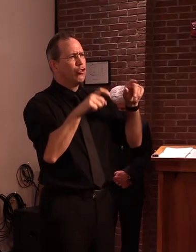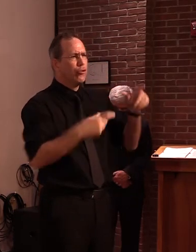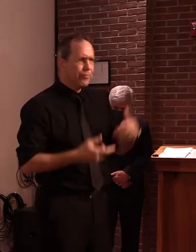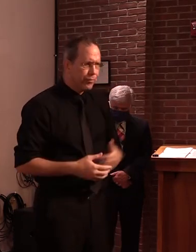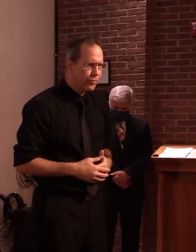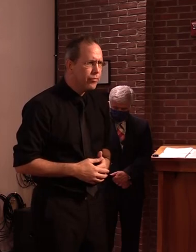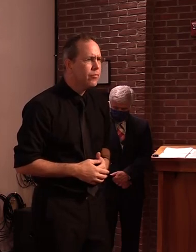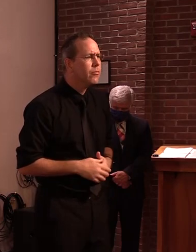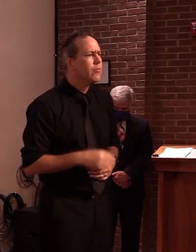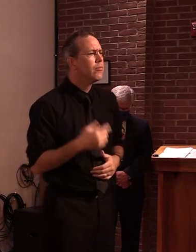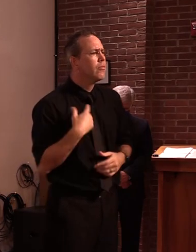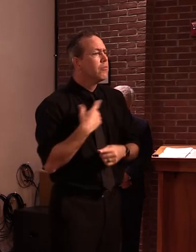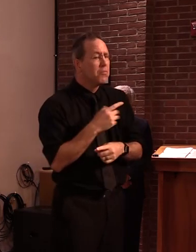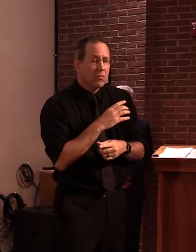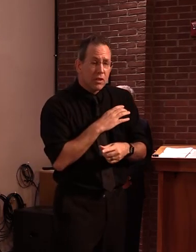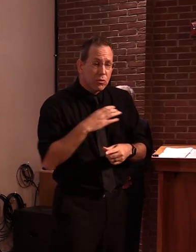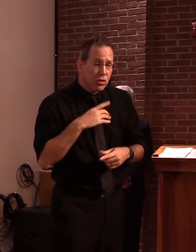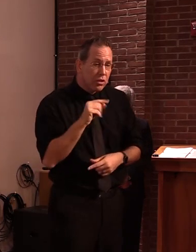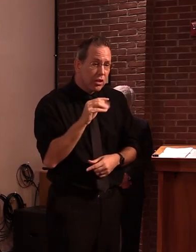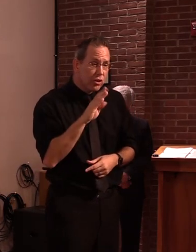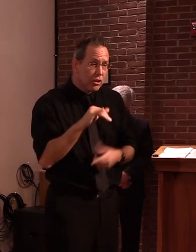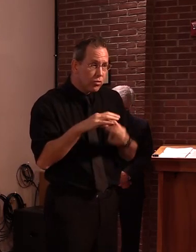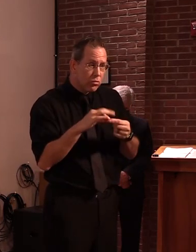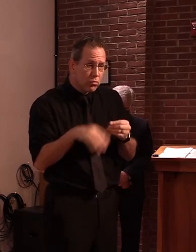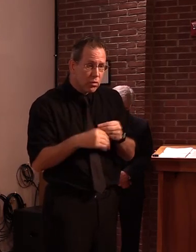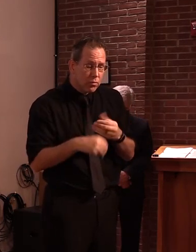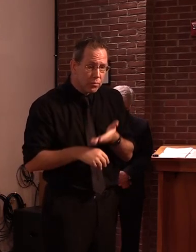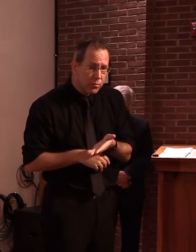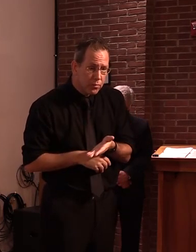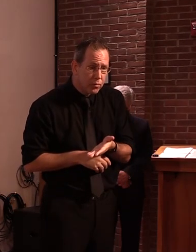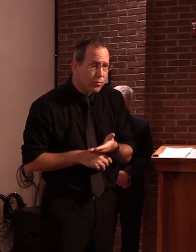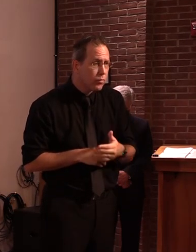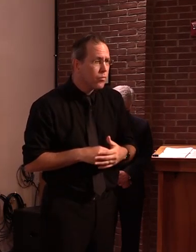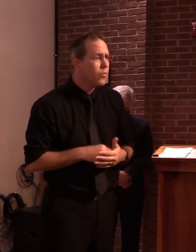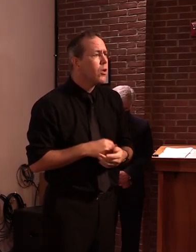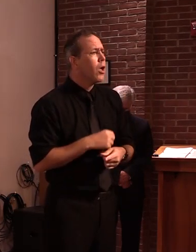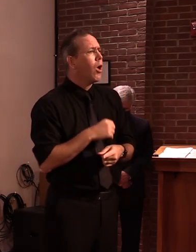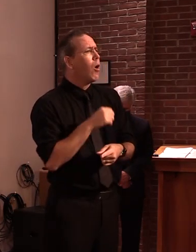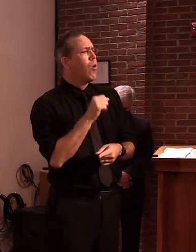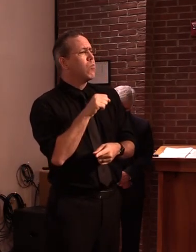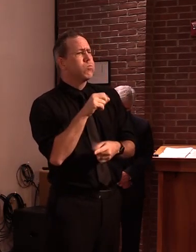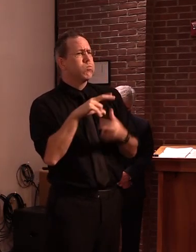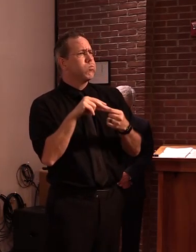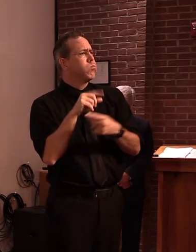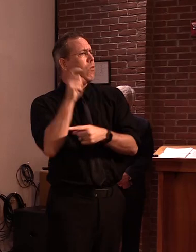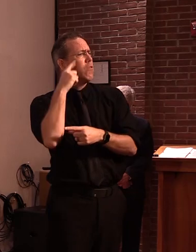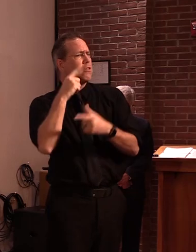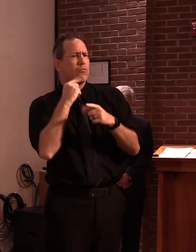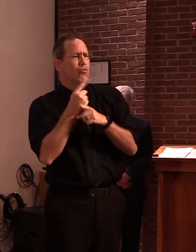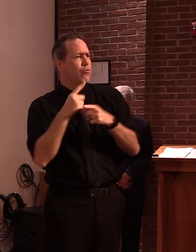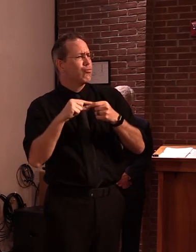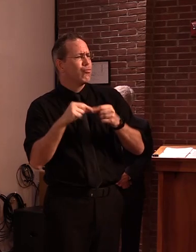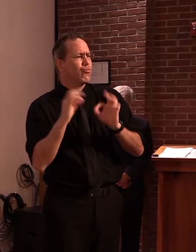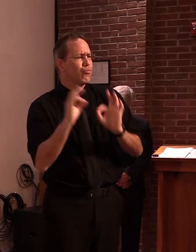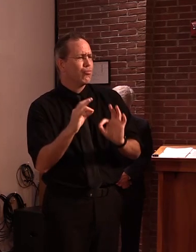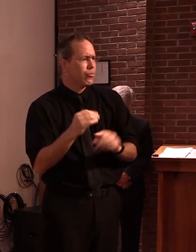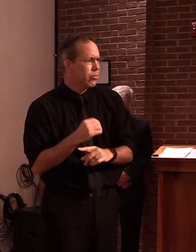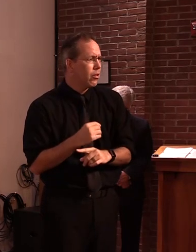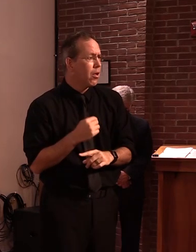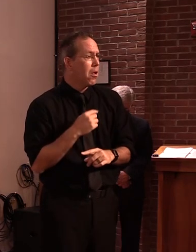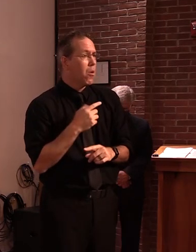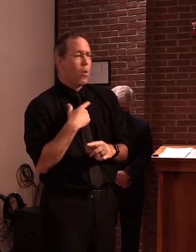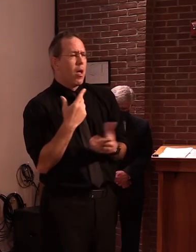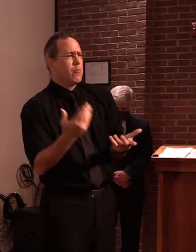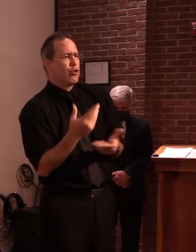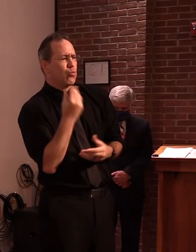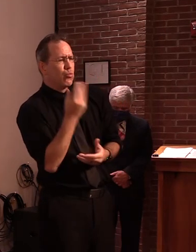Oh, Governor, I thought you covered the issue very succinctly and accurately. I'm happy to follow up offline with